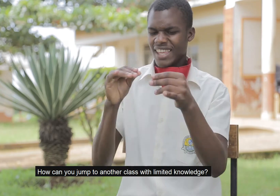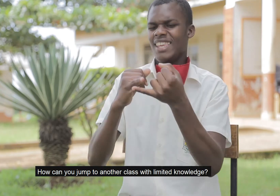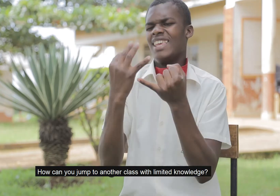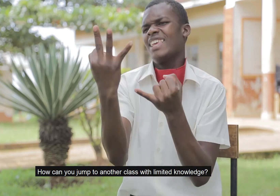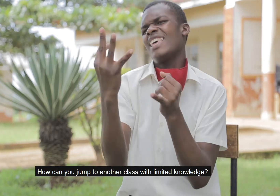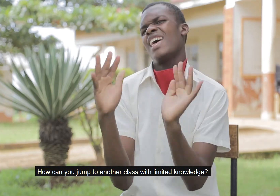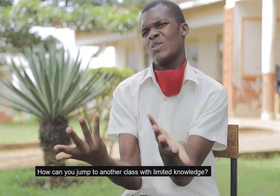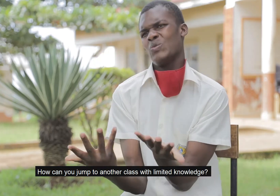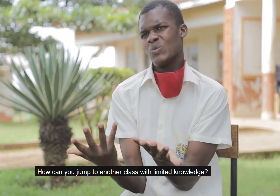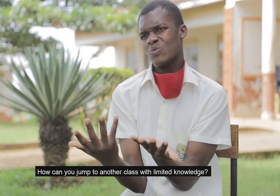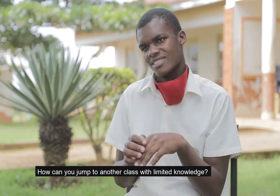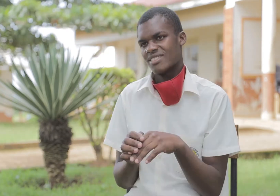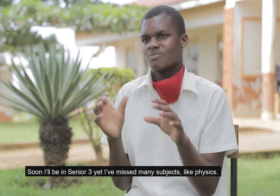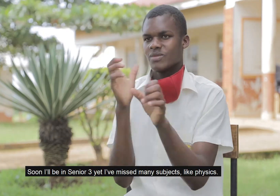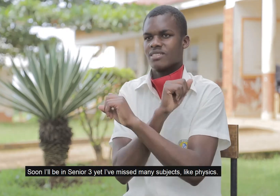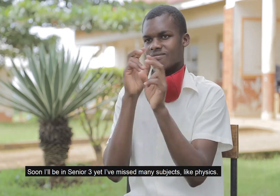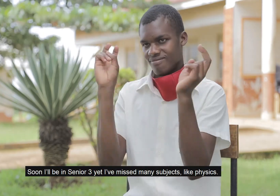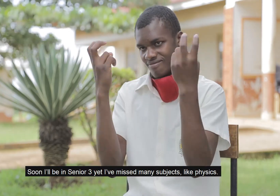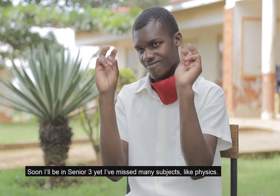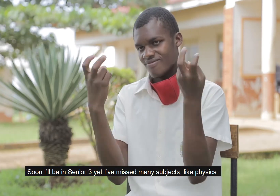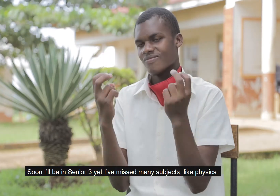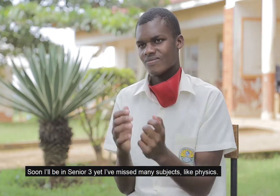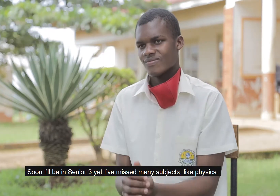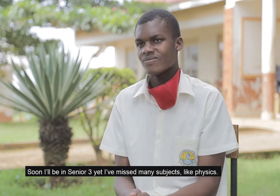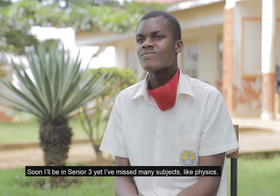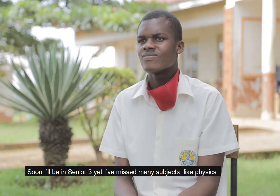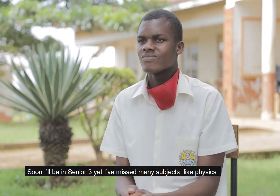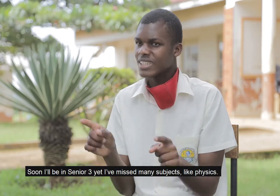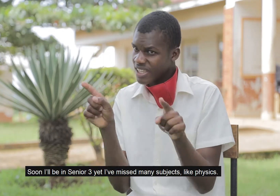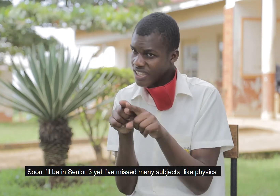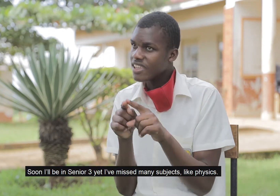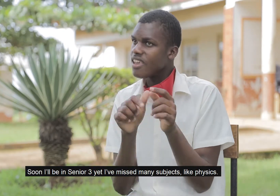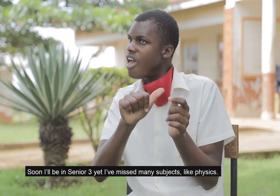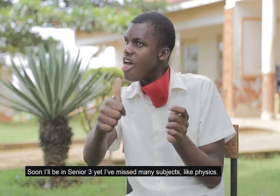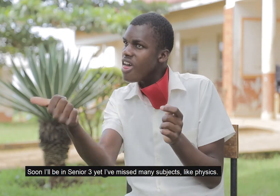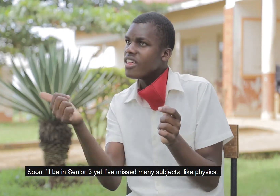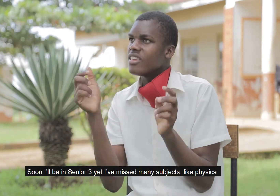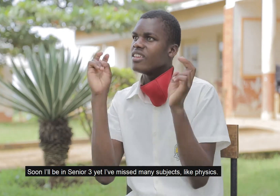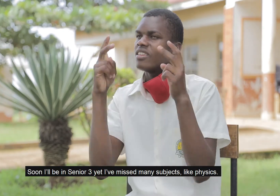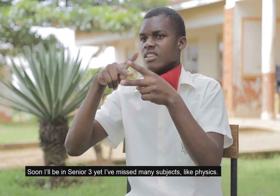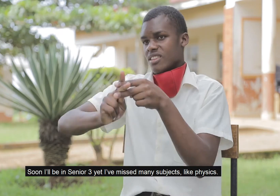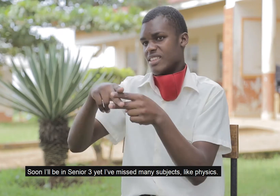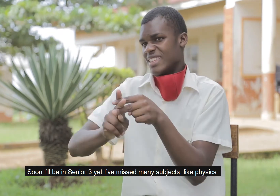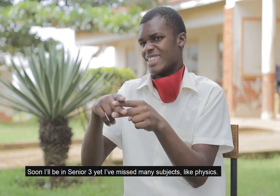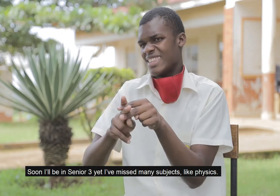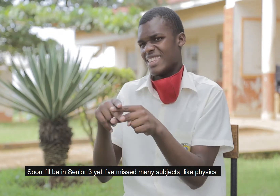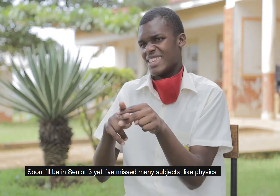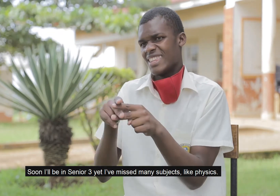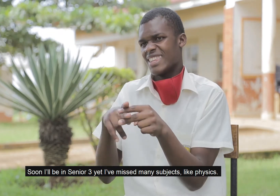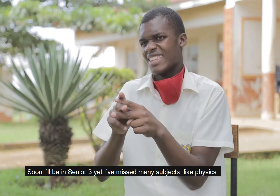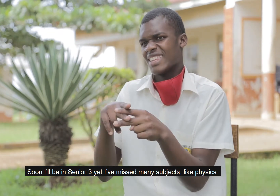with limited knowledge? Soon I'll be in Senior 3, yet I've missed many subjects like